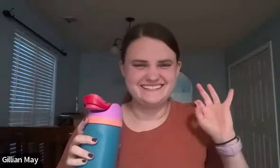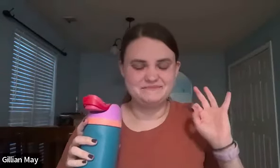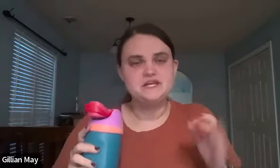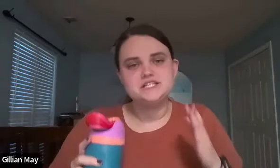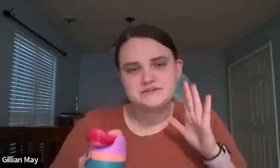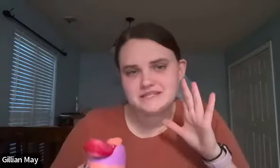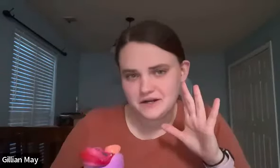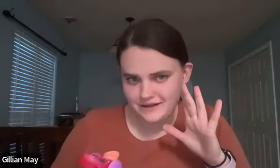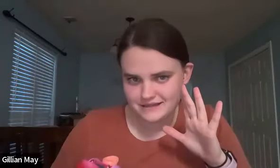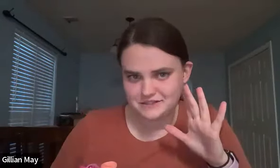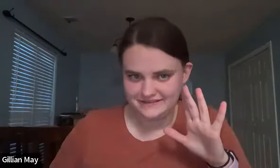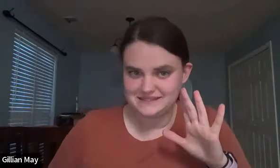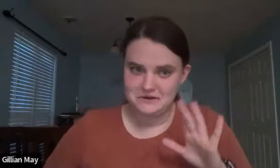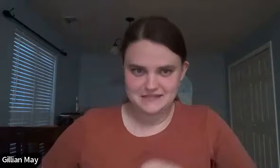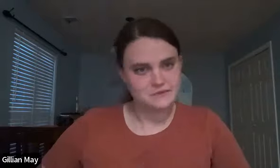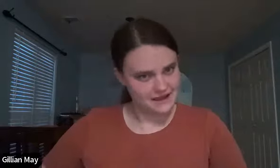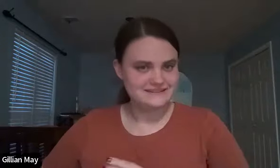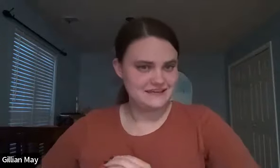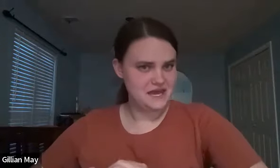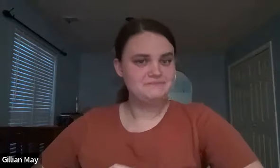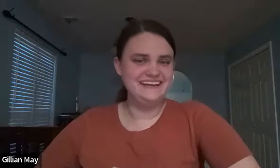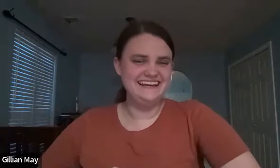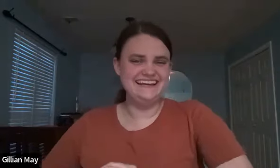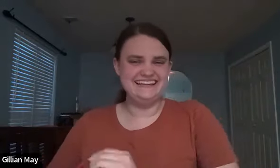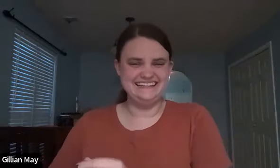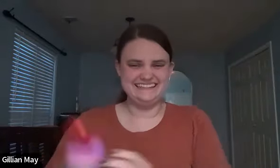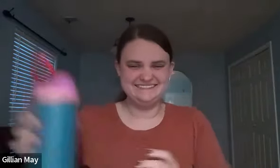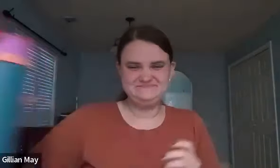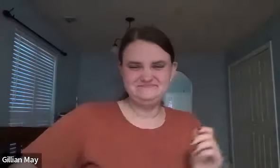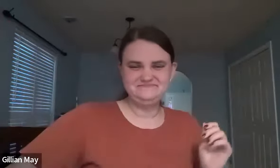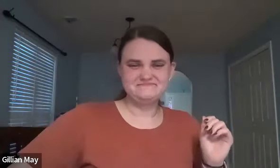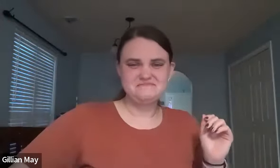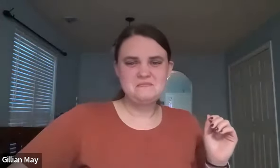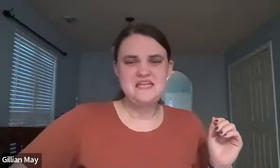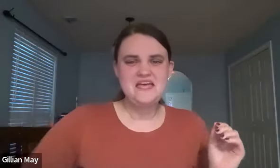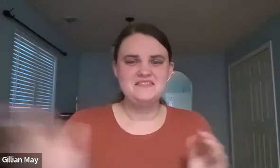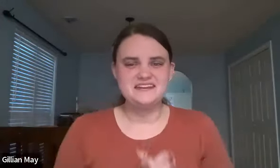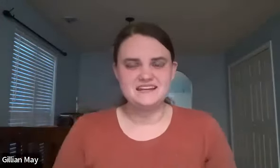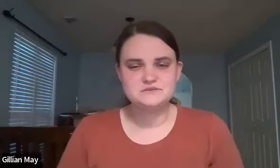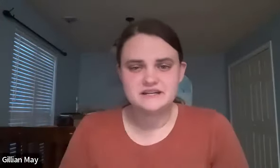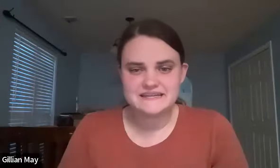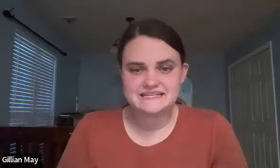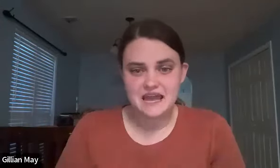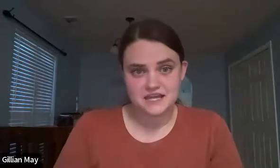Awesome. She was in our class during the summer. That's why I can say that. The next one is